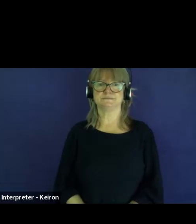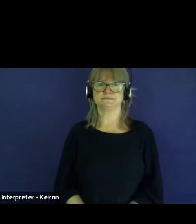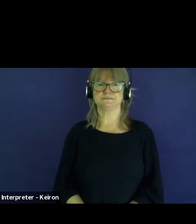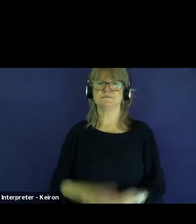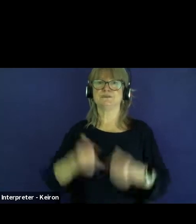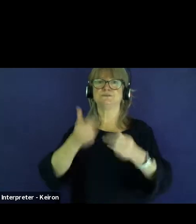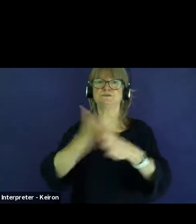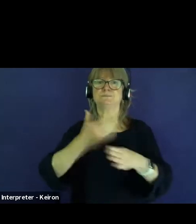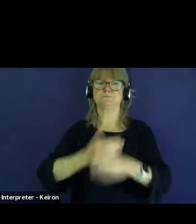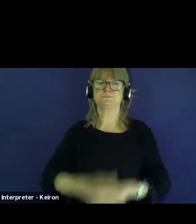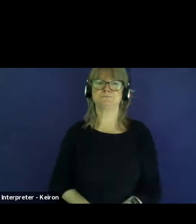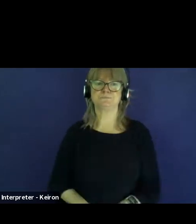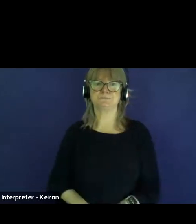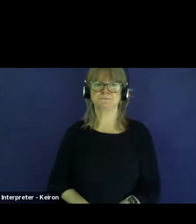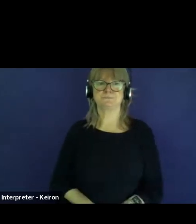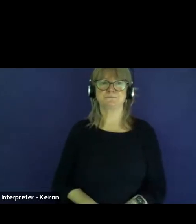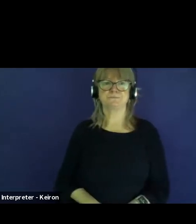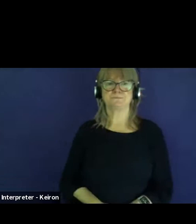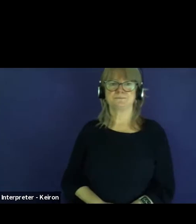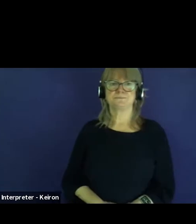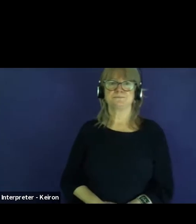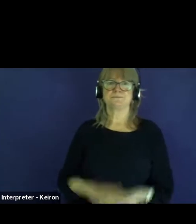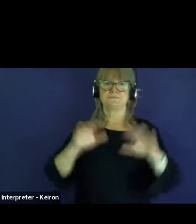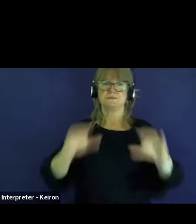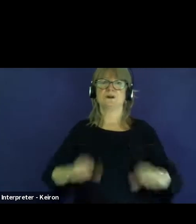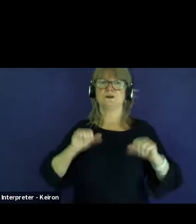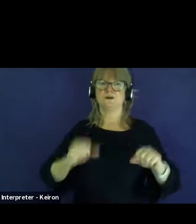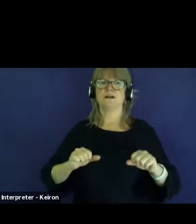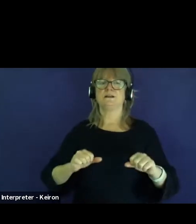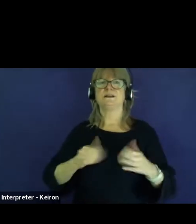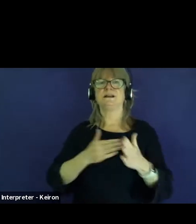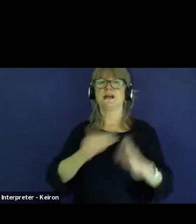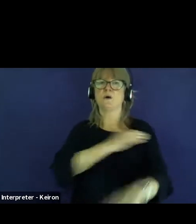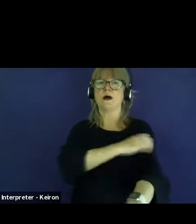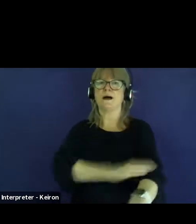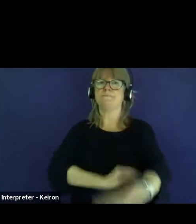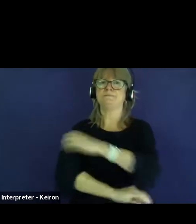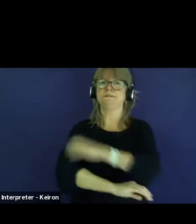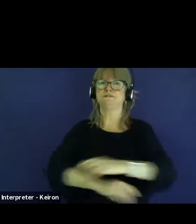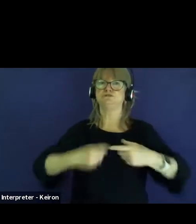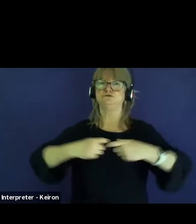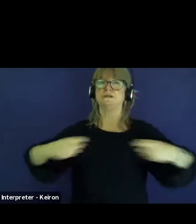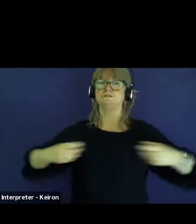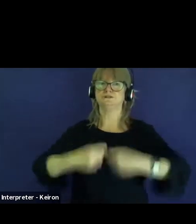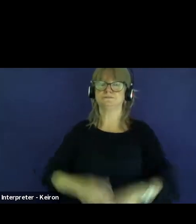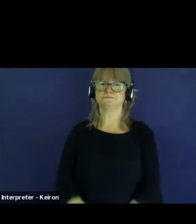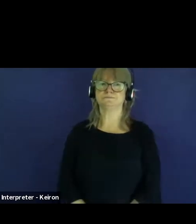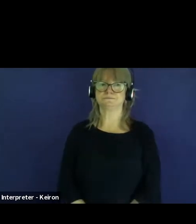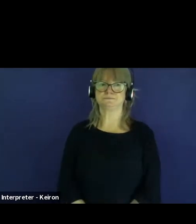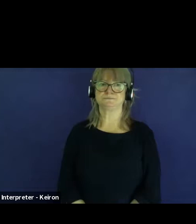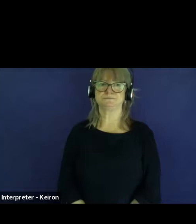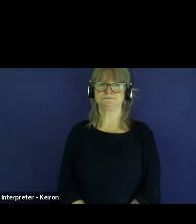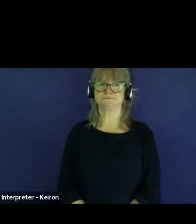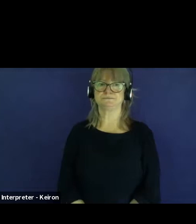Great work. Okay, let's now stretch those arms out from those